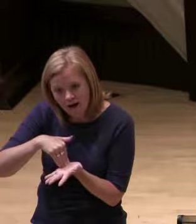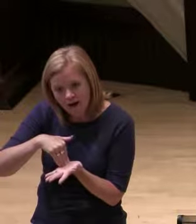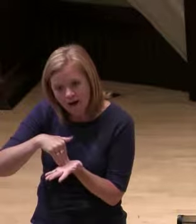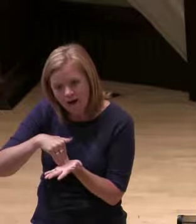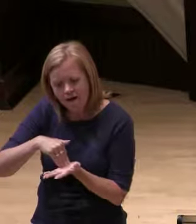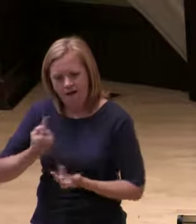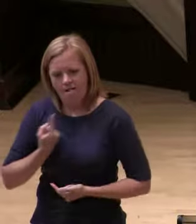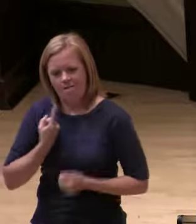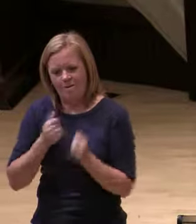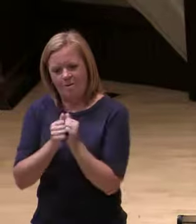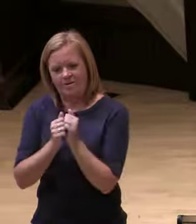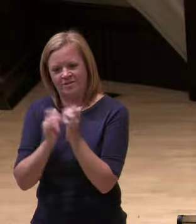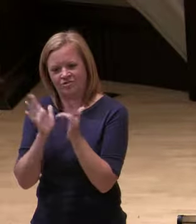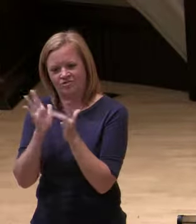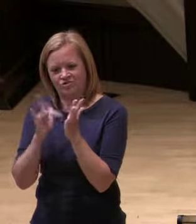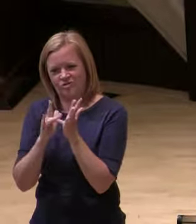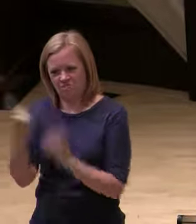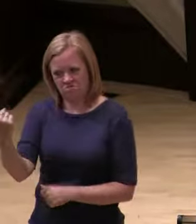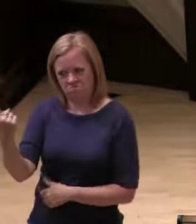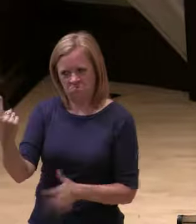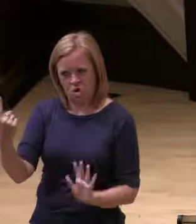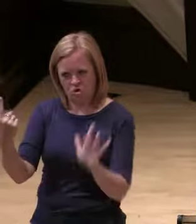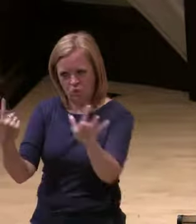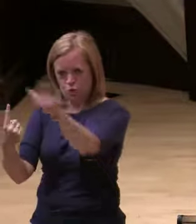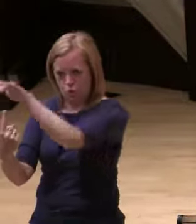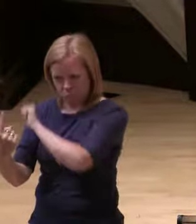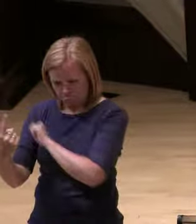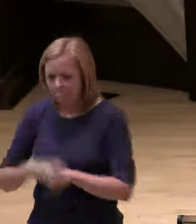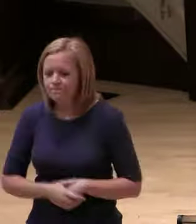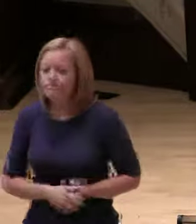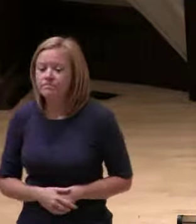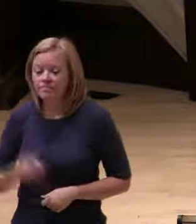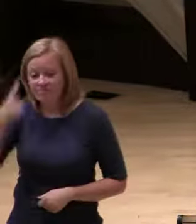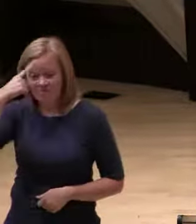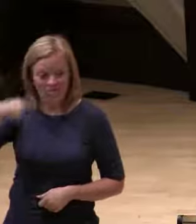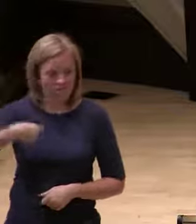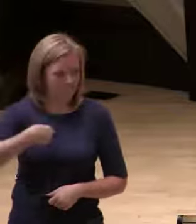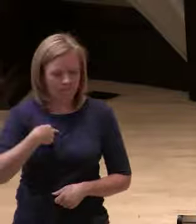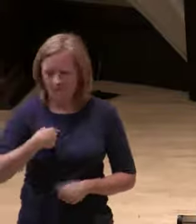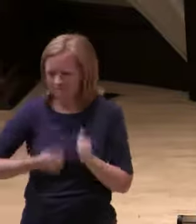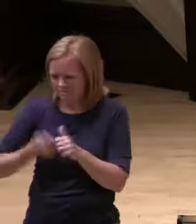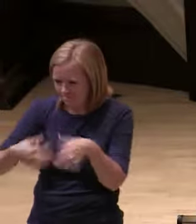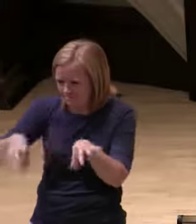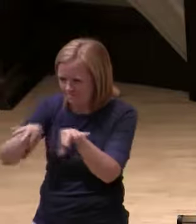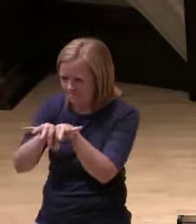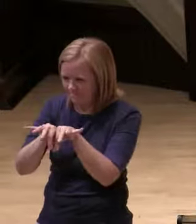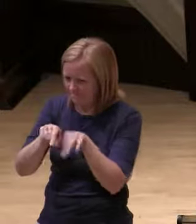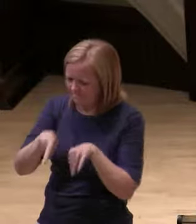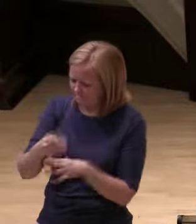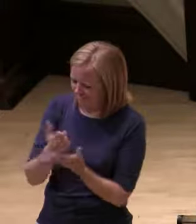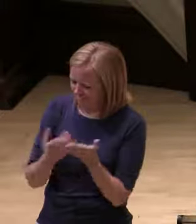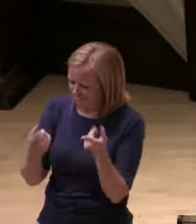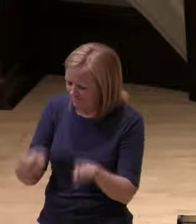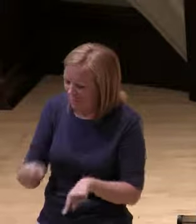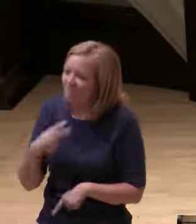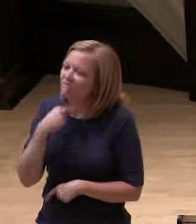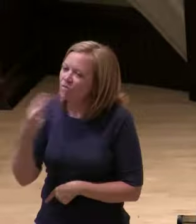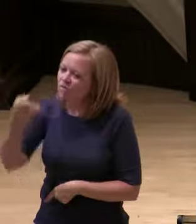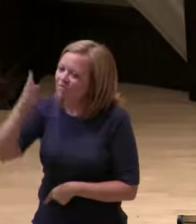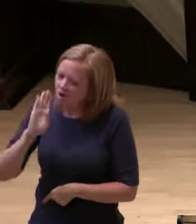were alone with Jesus. For me, the most important part of this event is the voice of